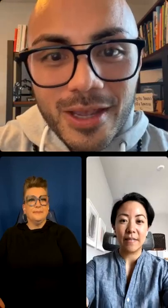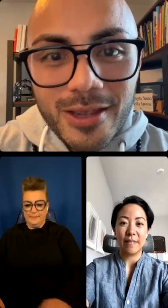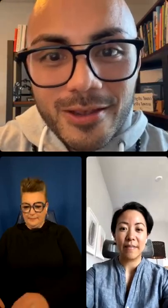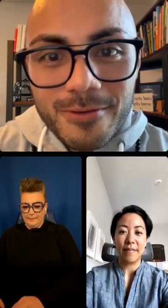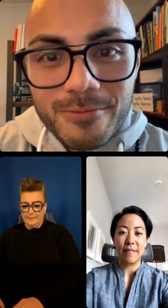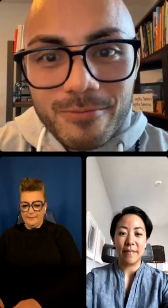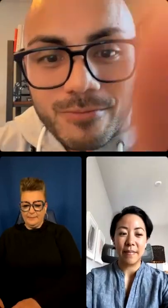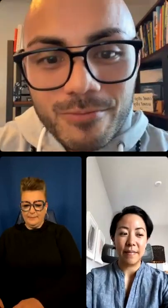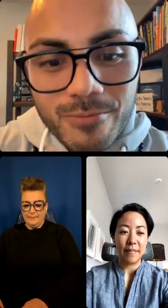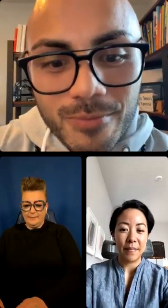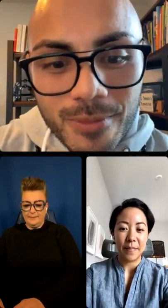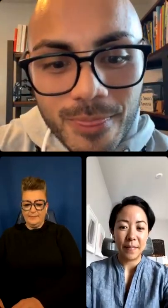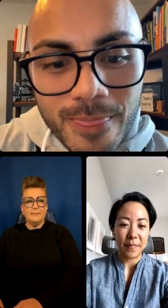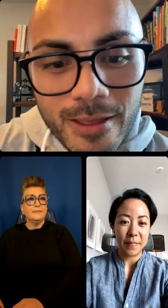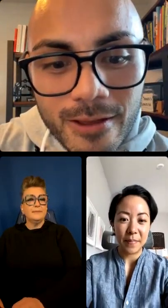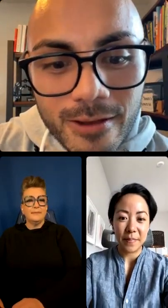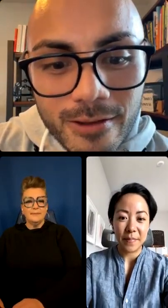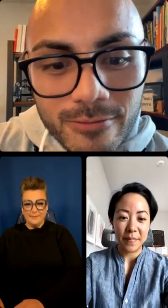Okay.